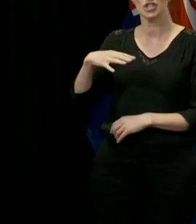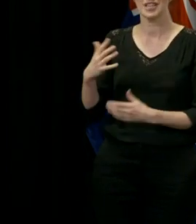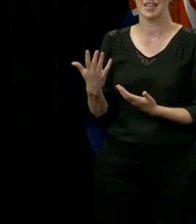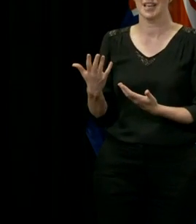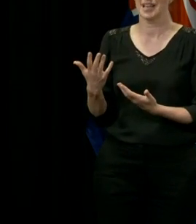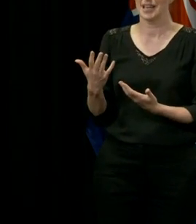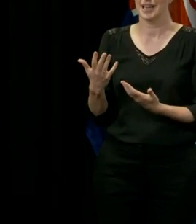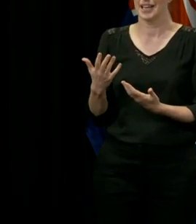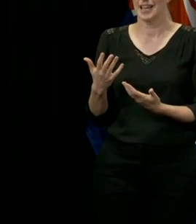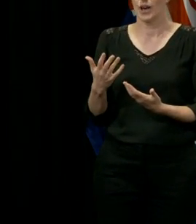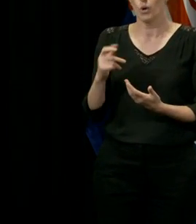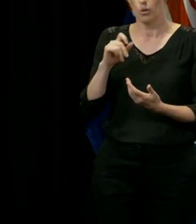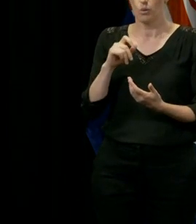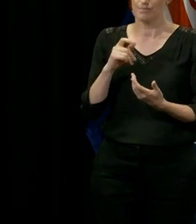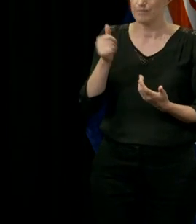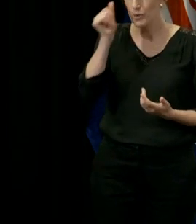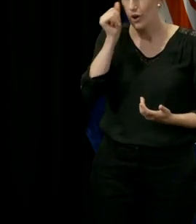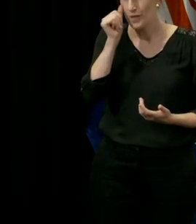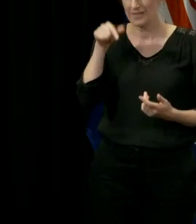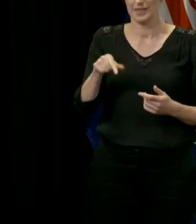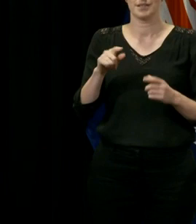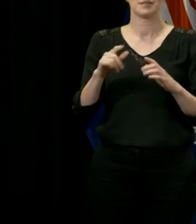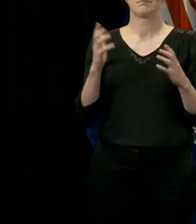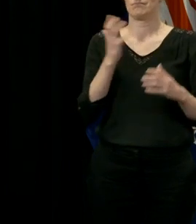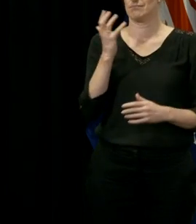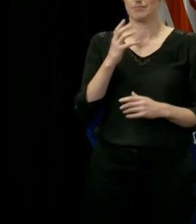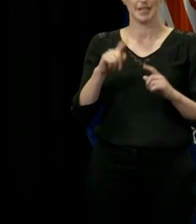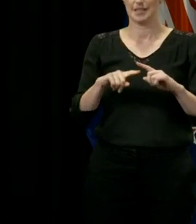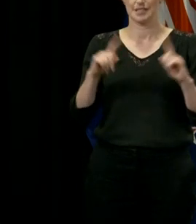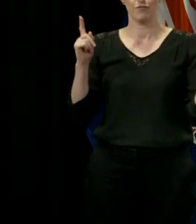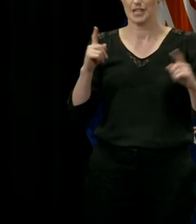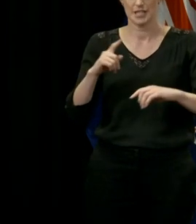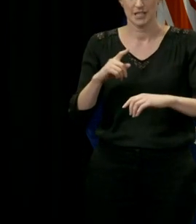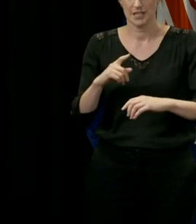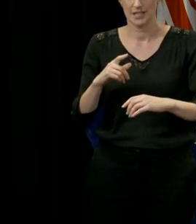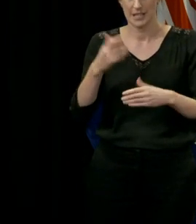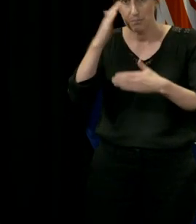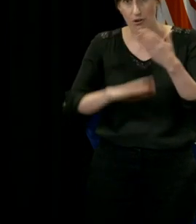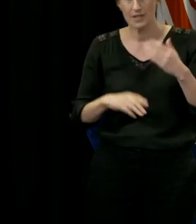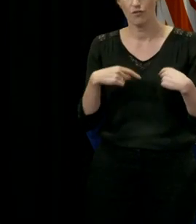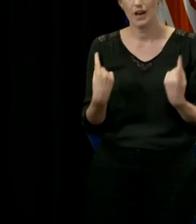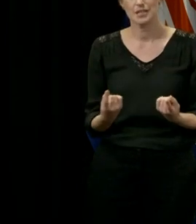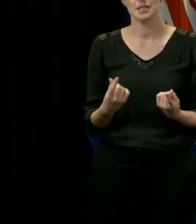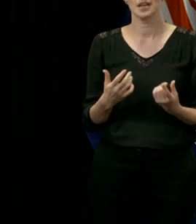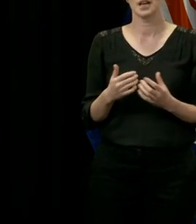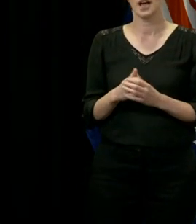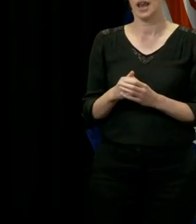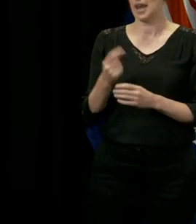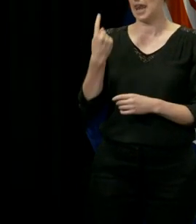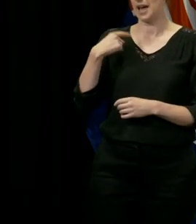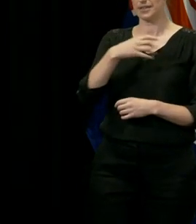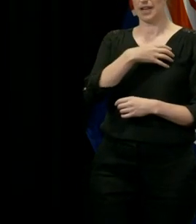extraordinary times. You will have seen that we've had some who would fall into the category, for instance, under the changes made under the last